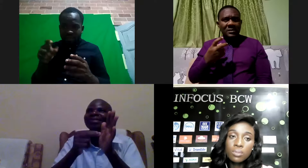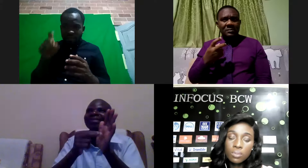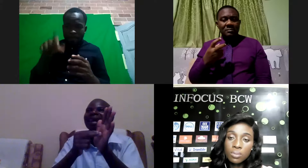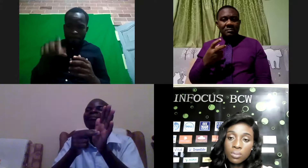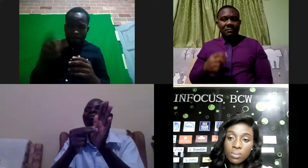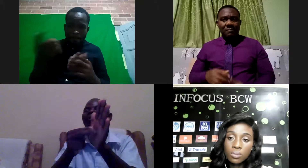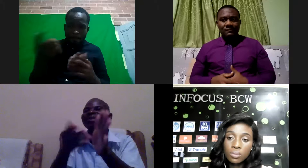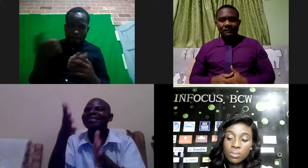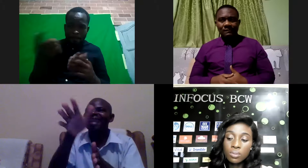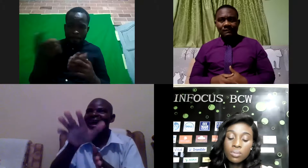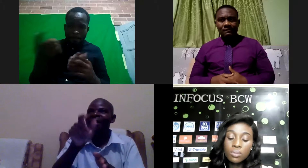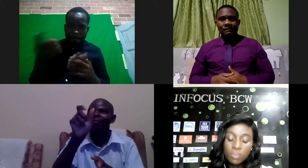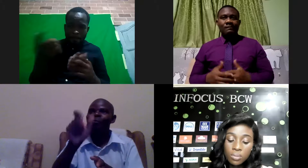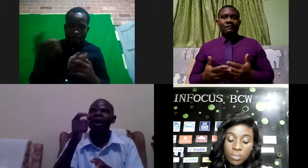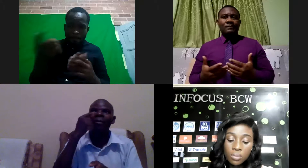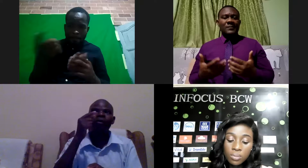cannot take it away.